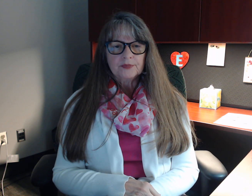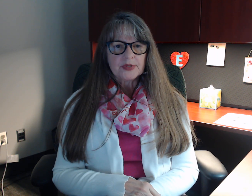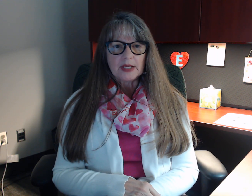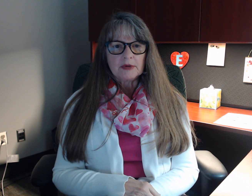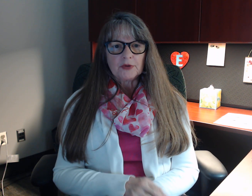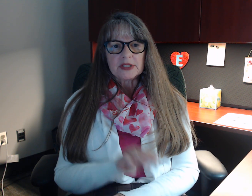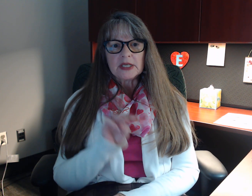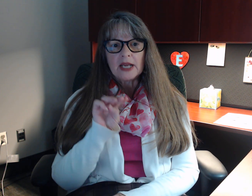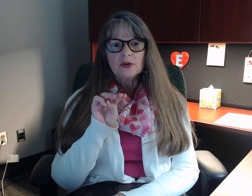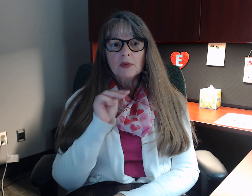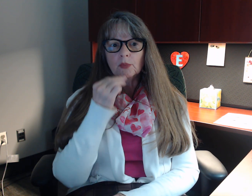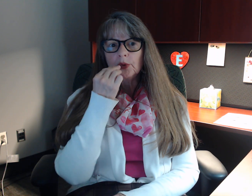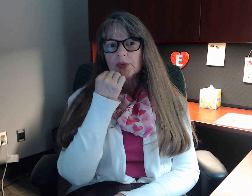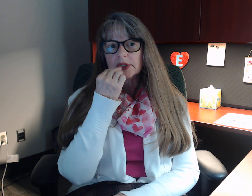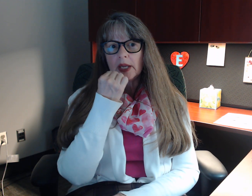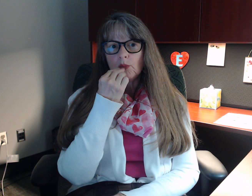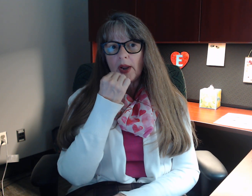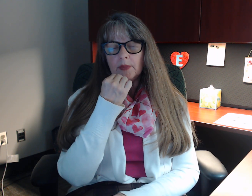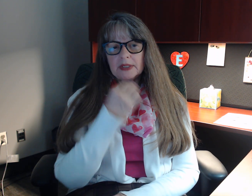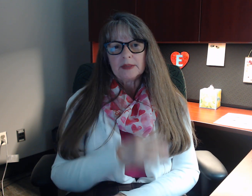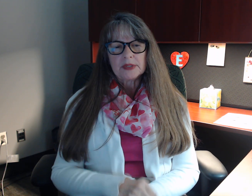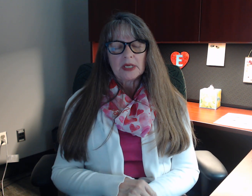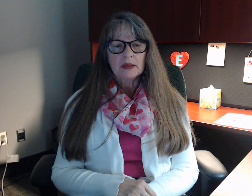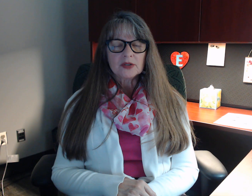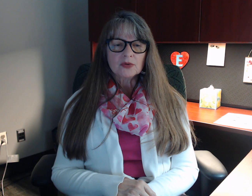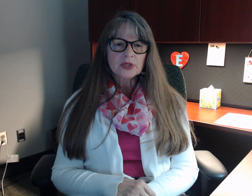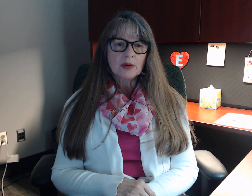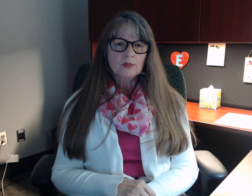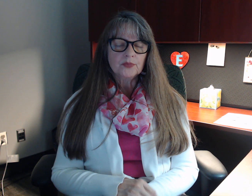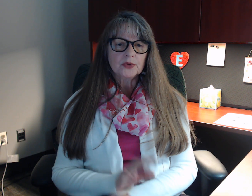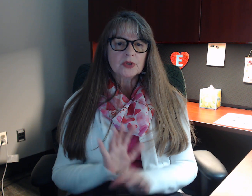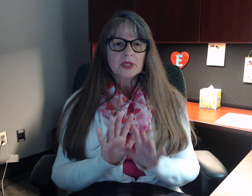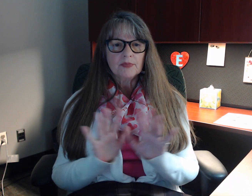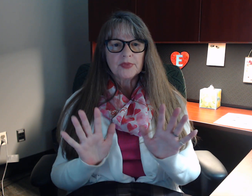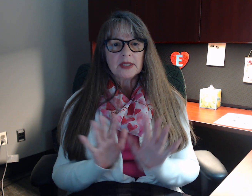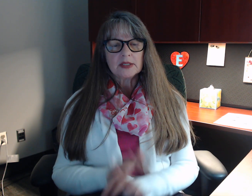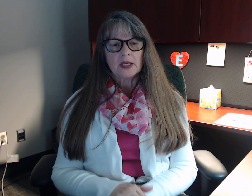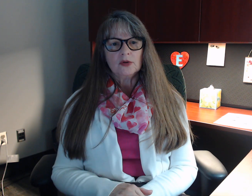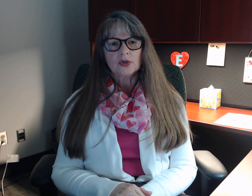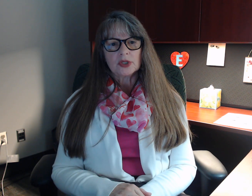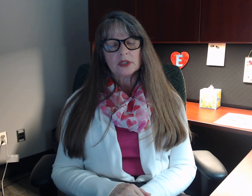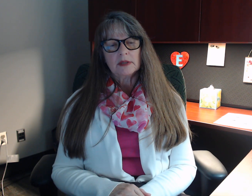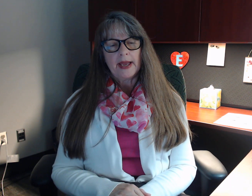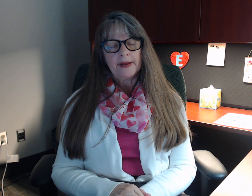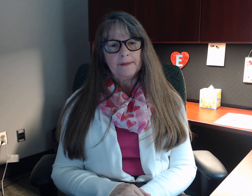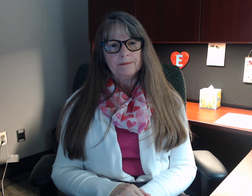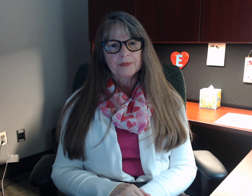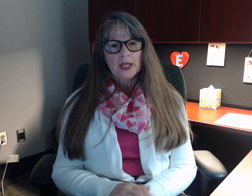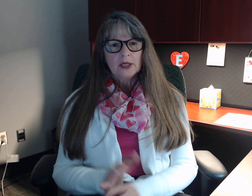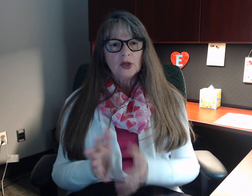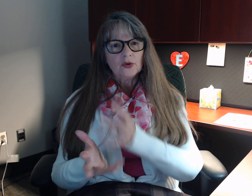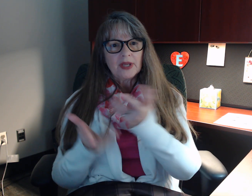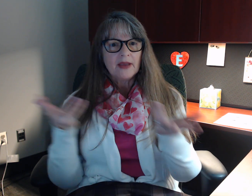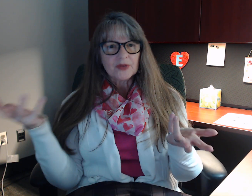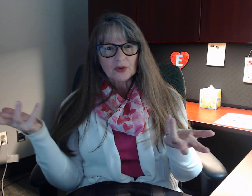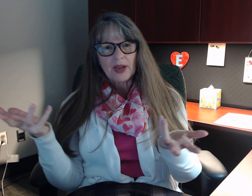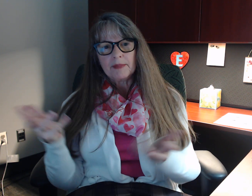Same difference. And I do maroon the same way with lipstick, because there's some things that you just you know, you can't figure out, but you know, oh,